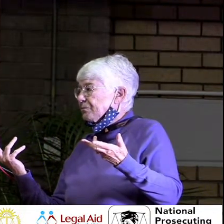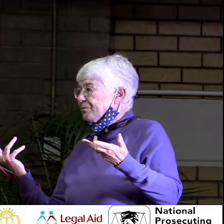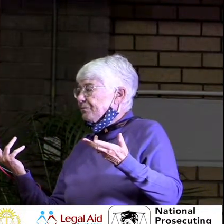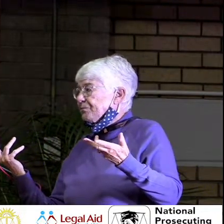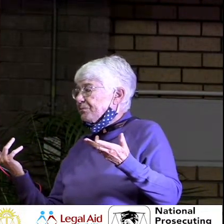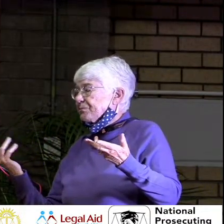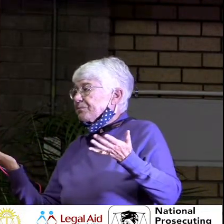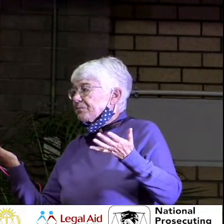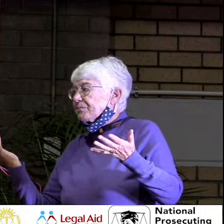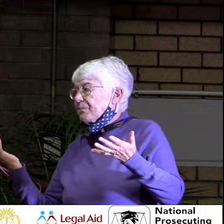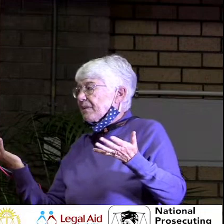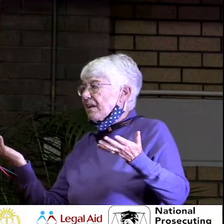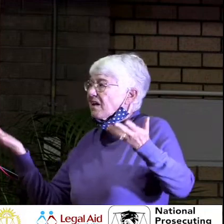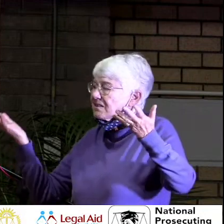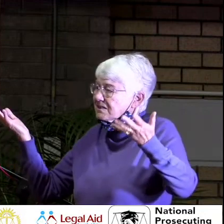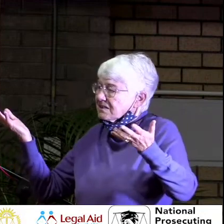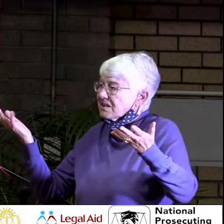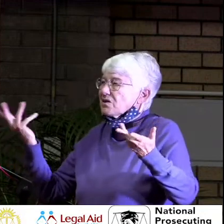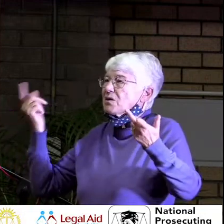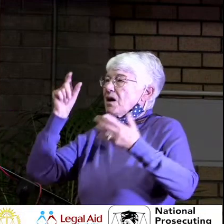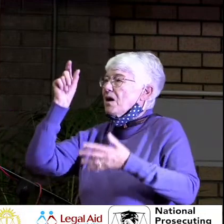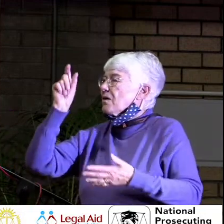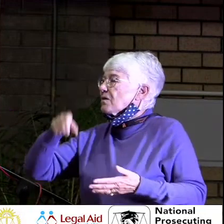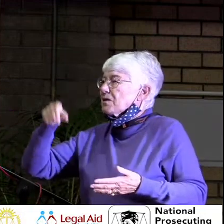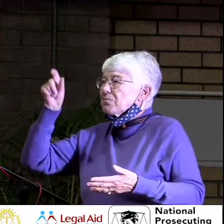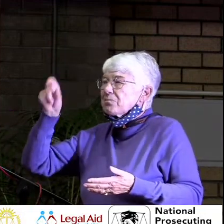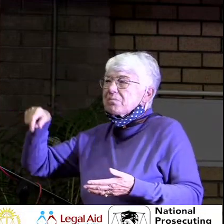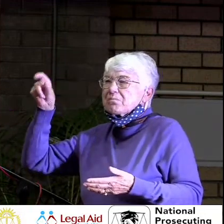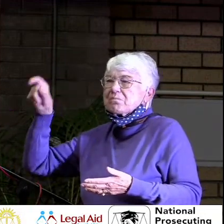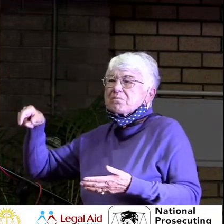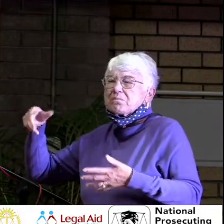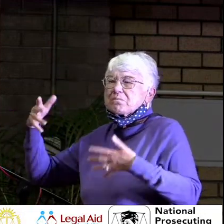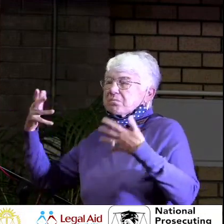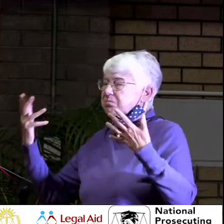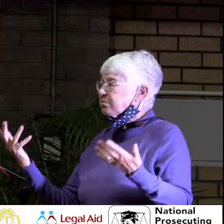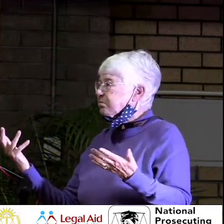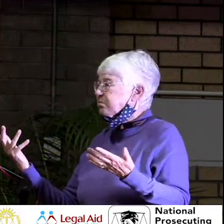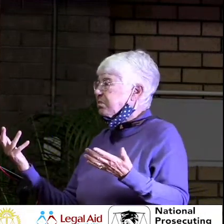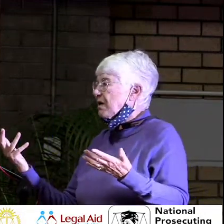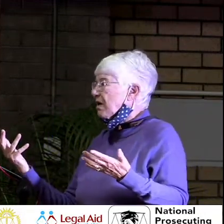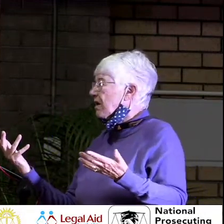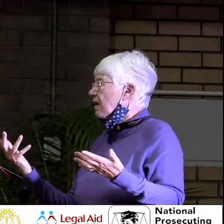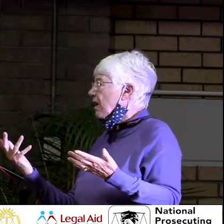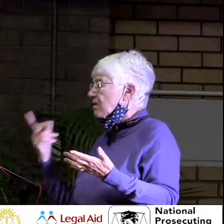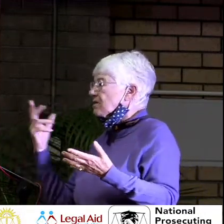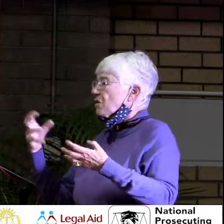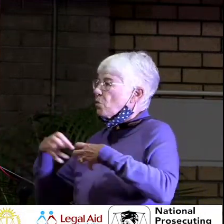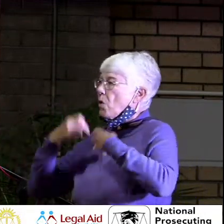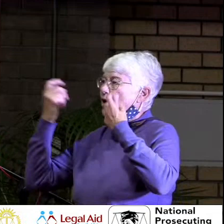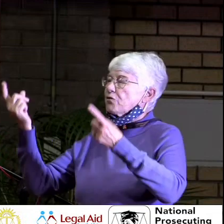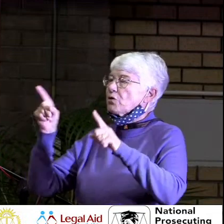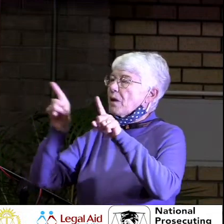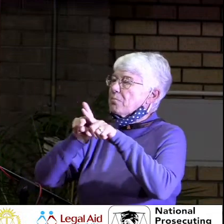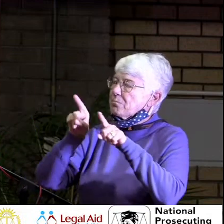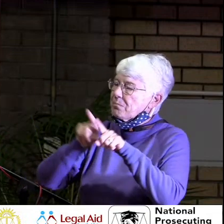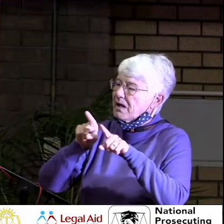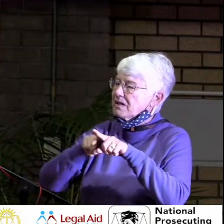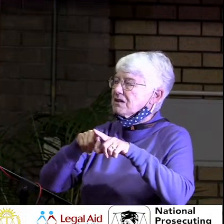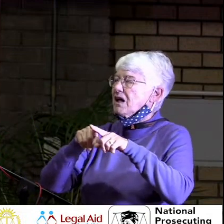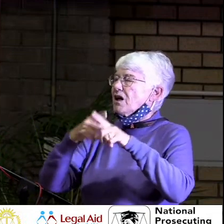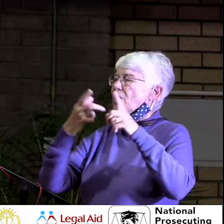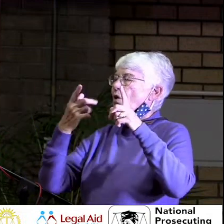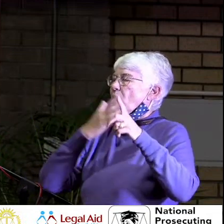LGBTQIA+ persons. So it does not mean that gender-based violence discriminates. It does